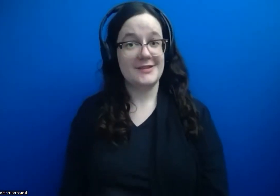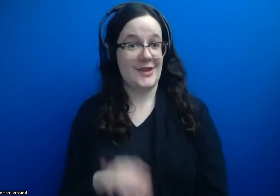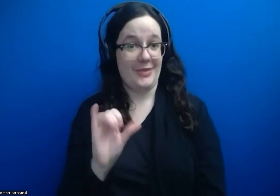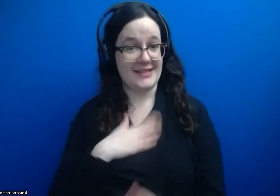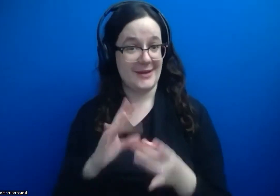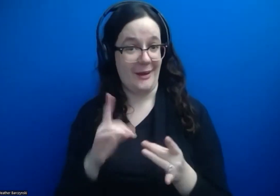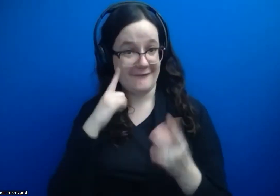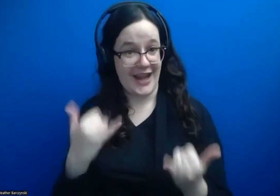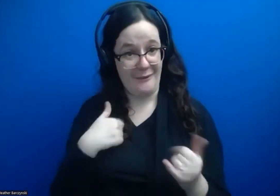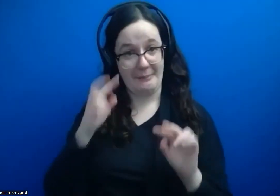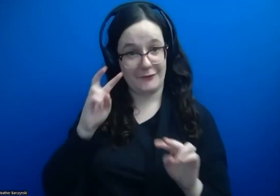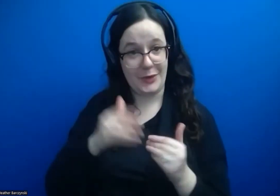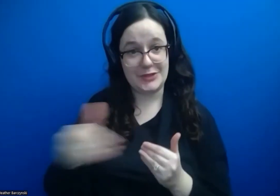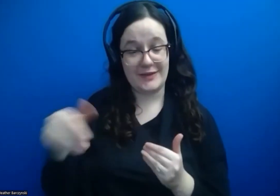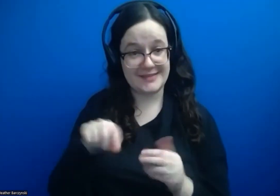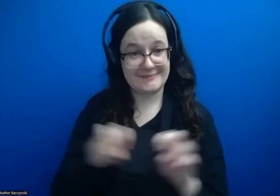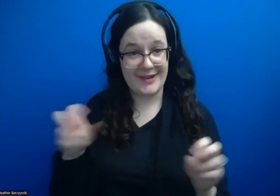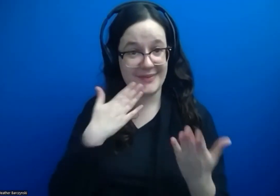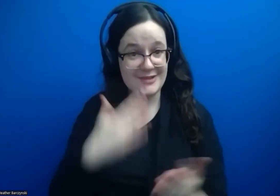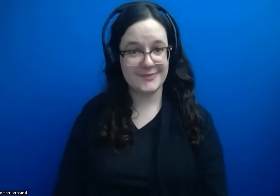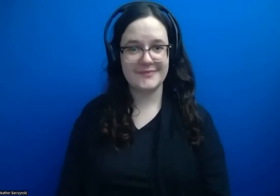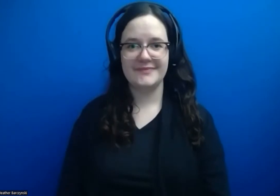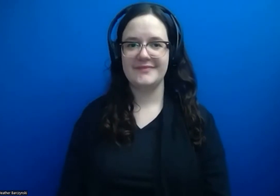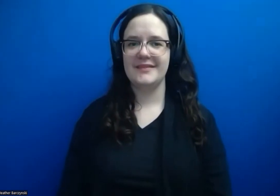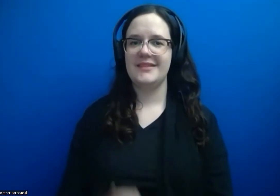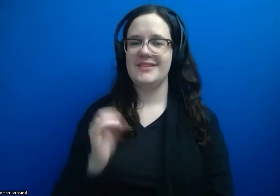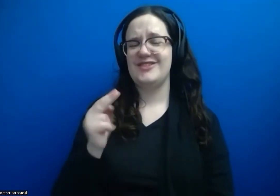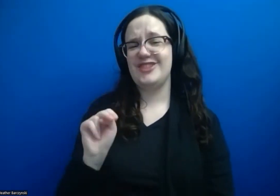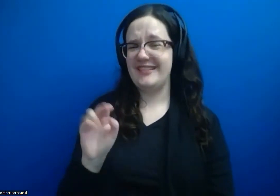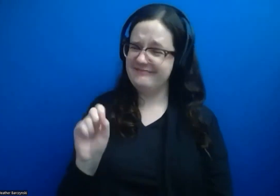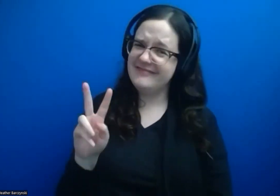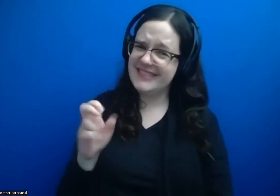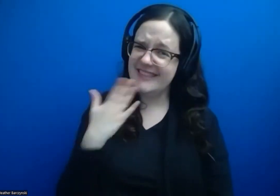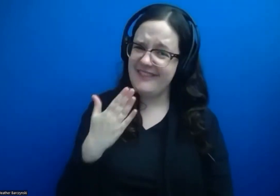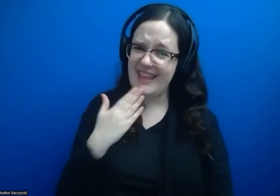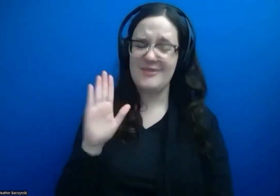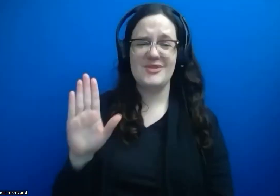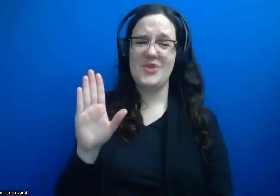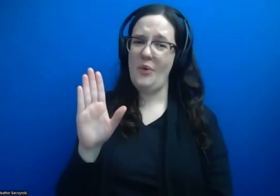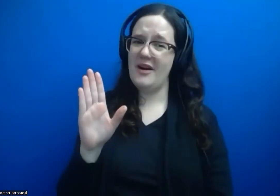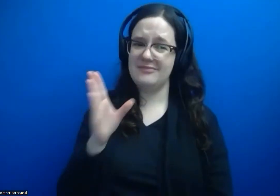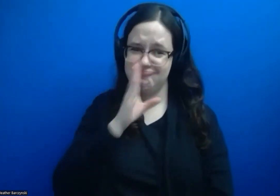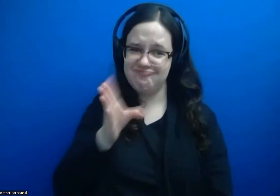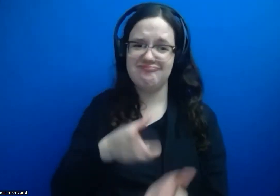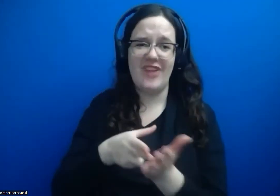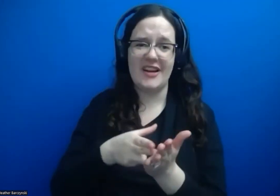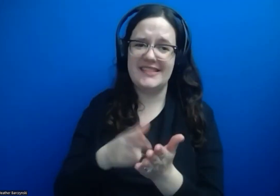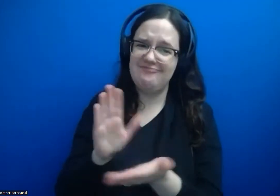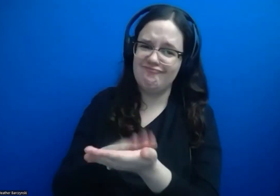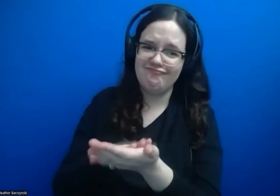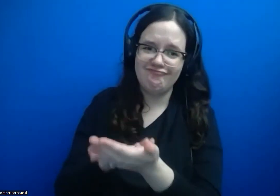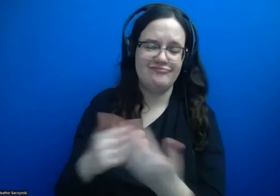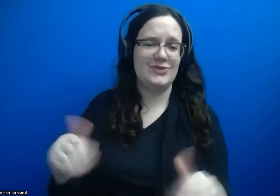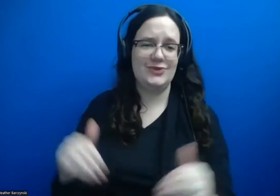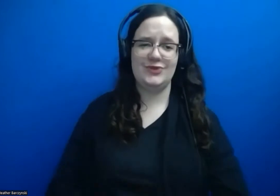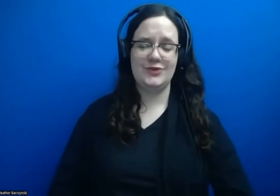you. Steve, thank you. Your brutal honesty is admirable. I applaud you for that. And your story